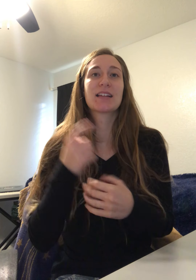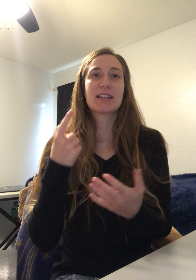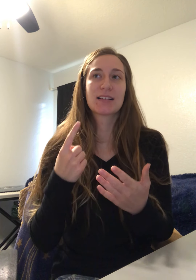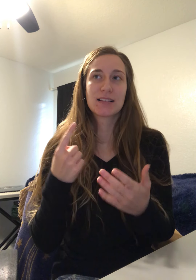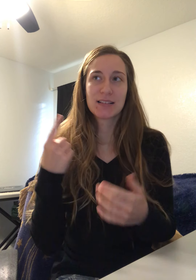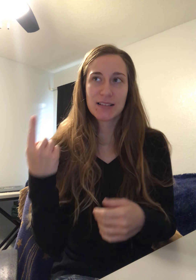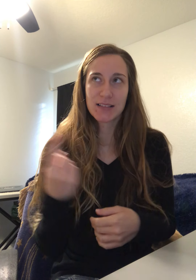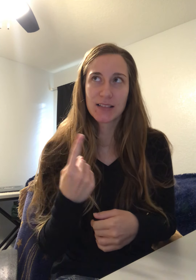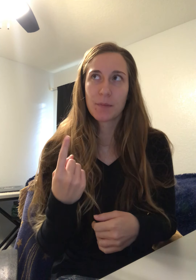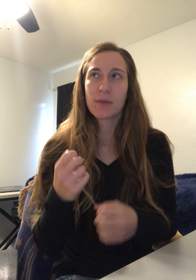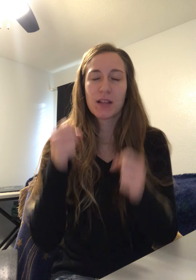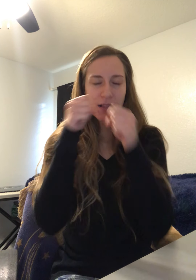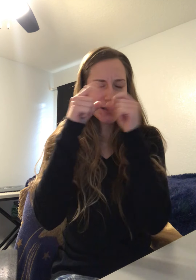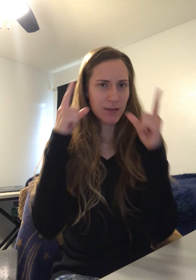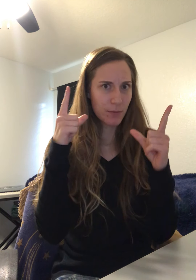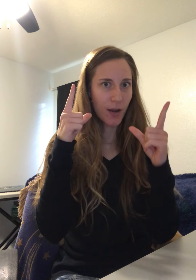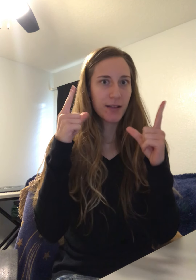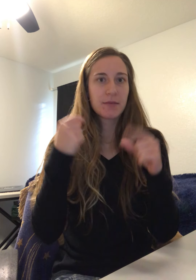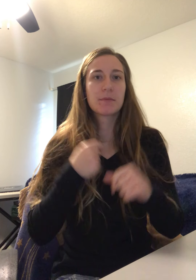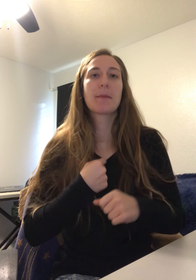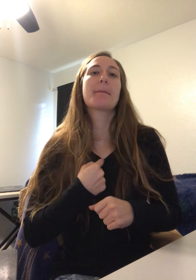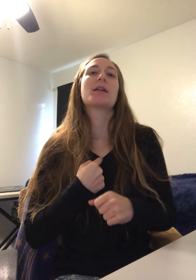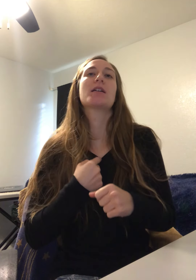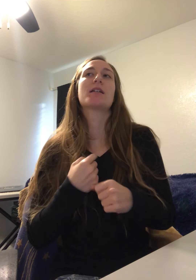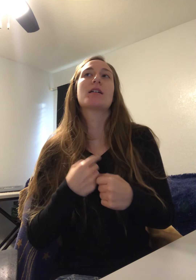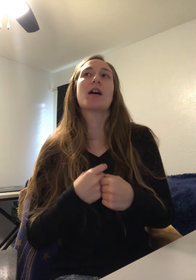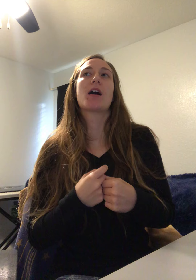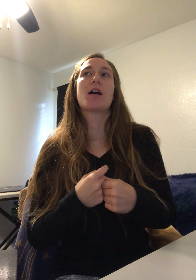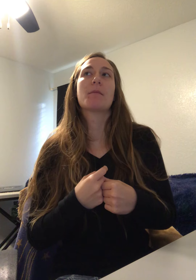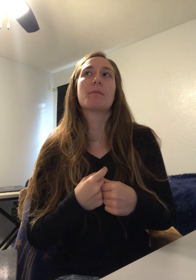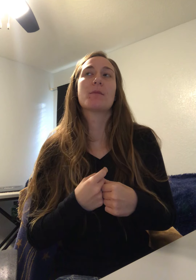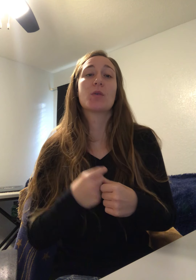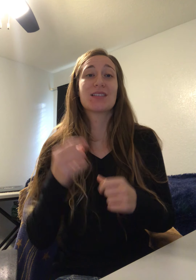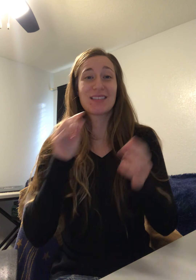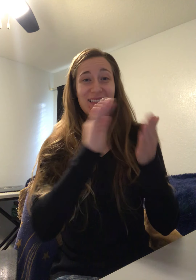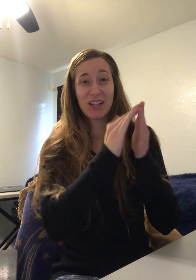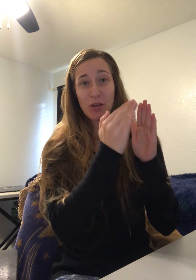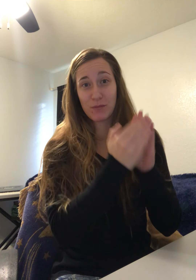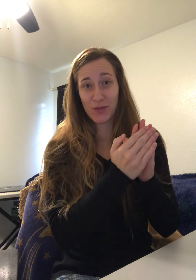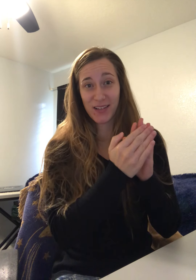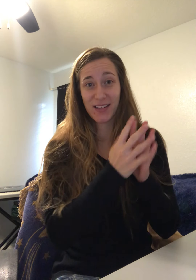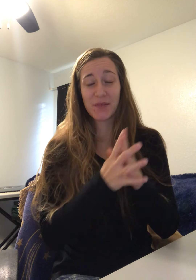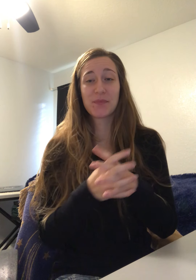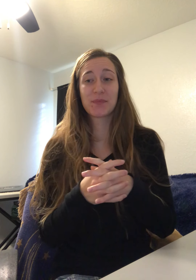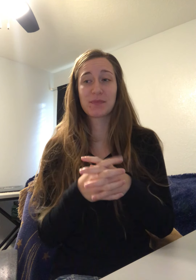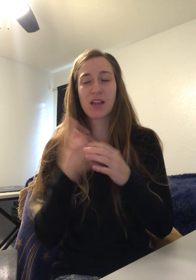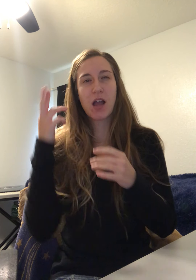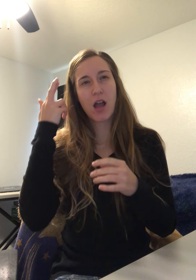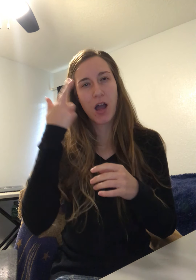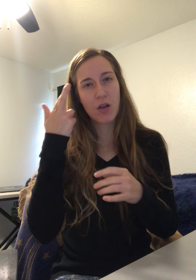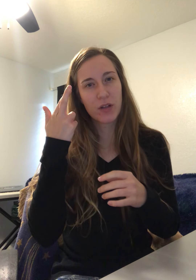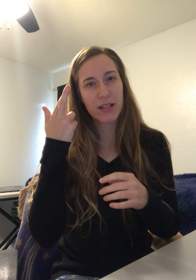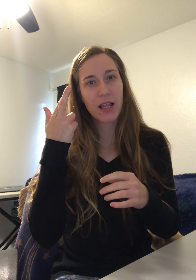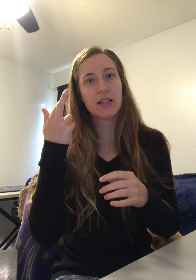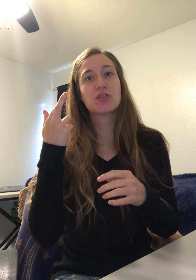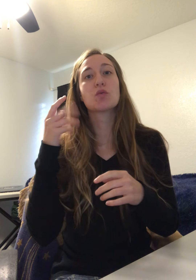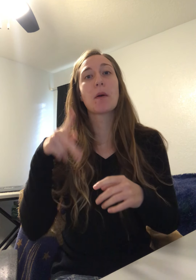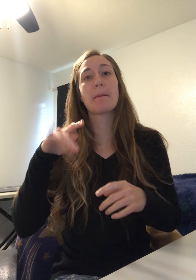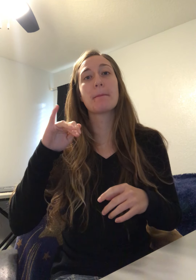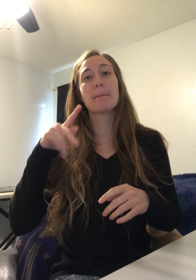with special needs was the community. I think when I first realized that Pippa had a diagnosis that made her so